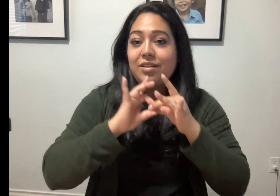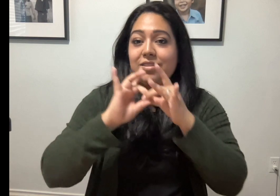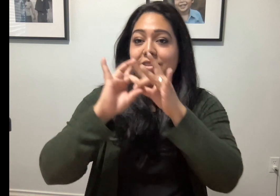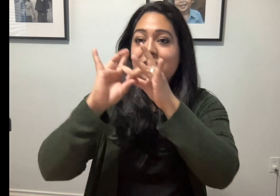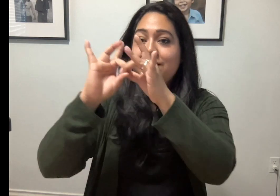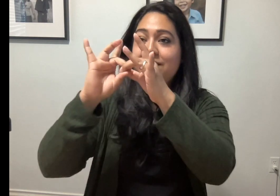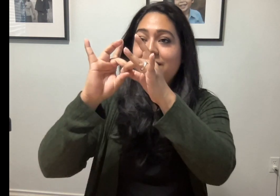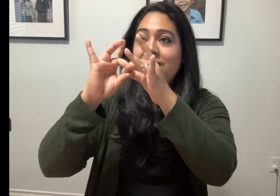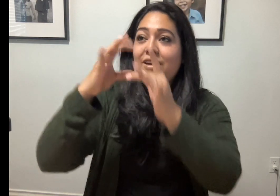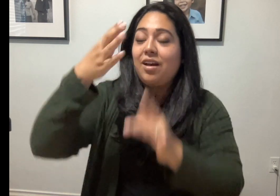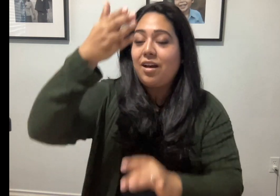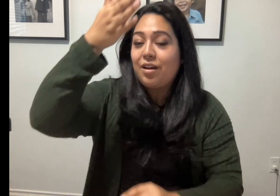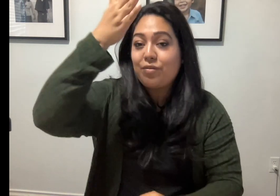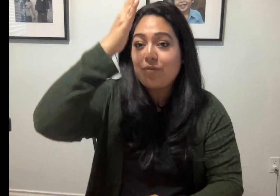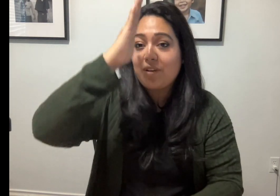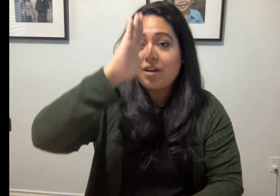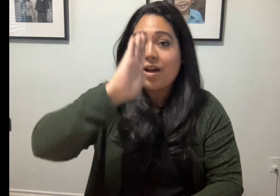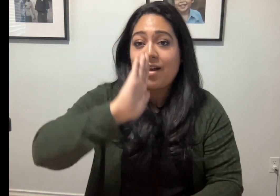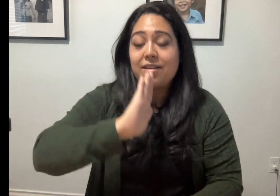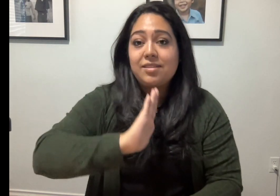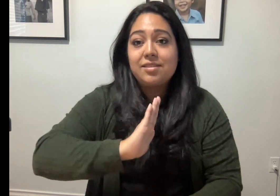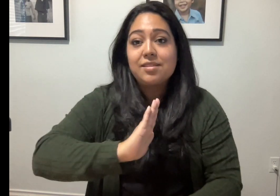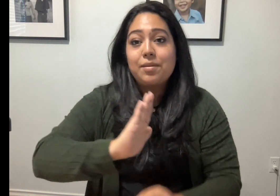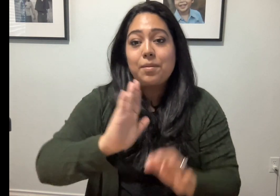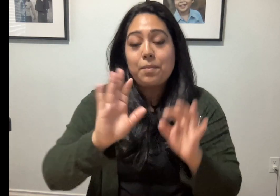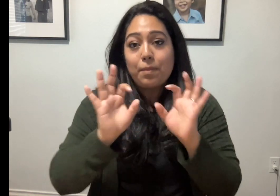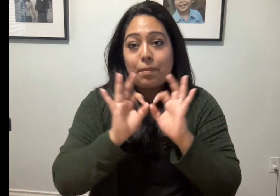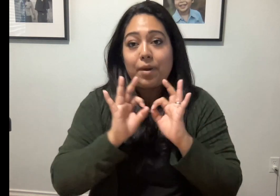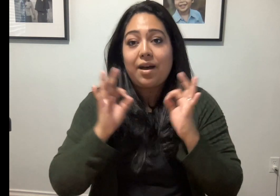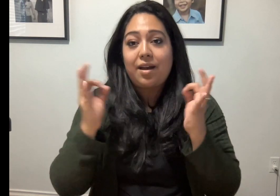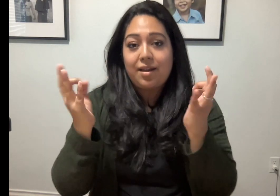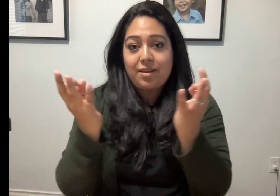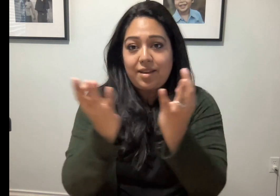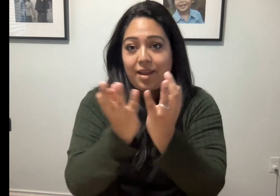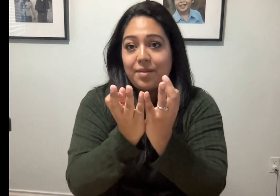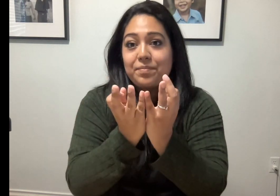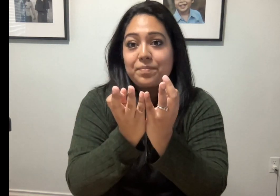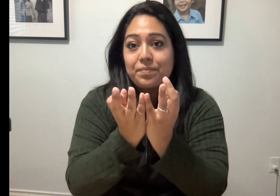part of God's body.